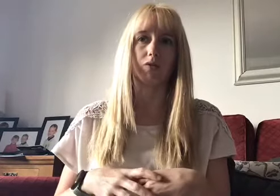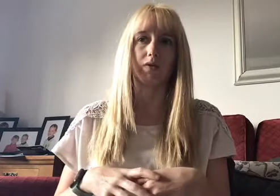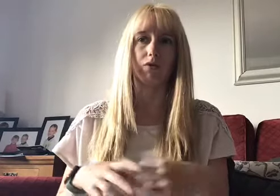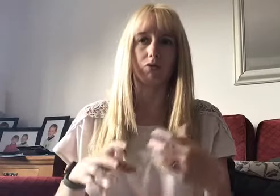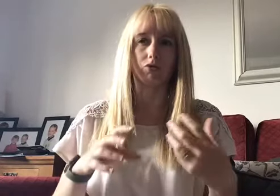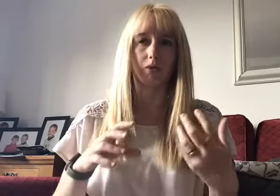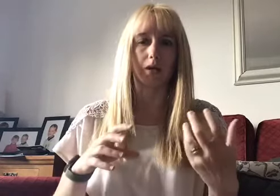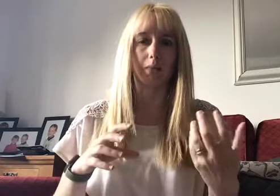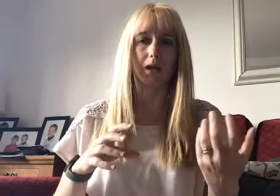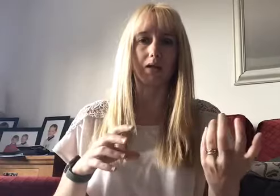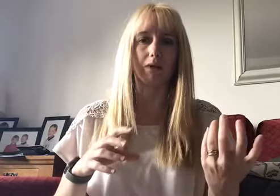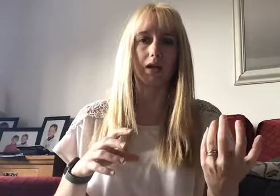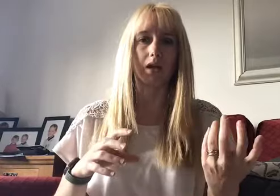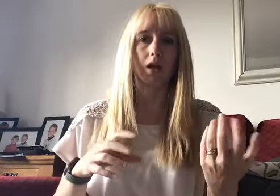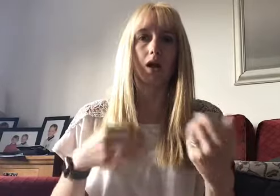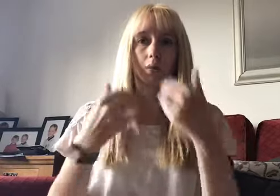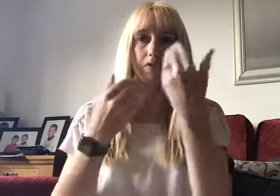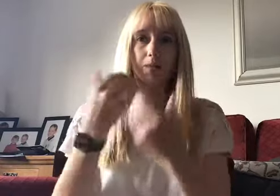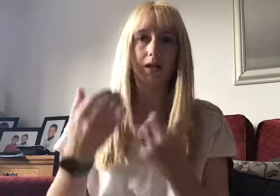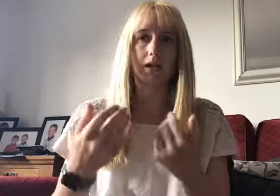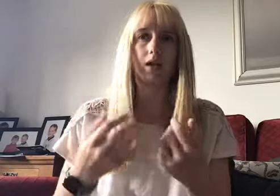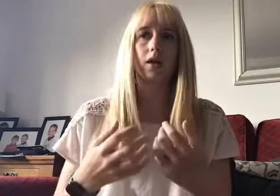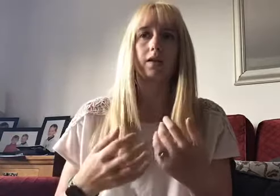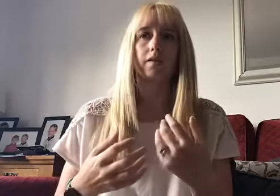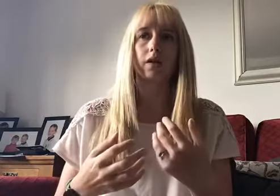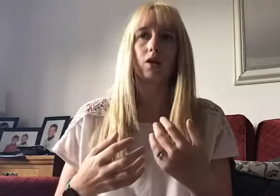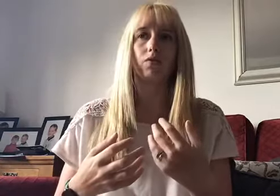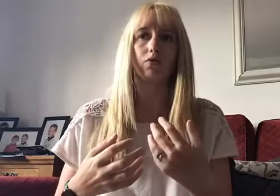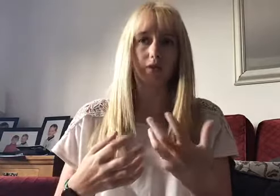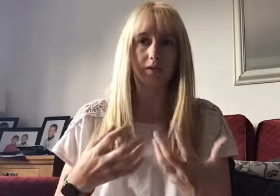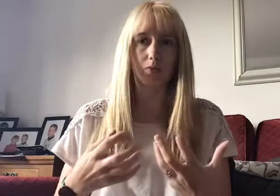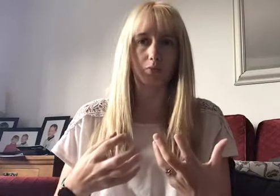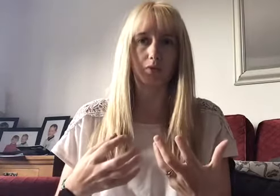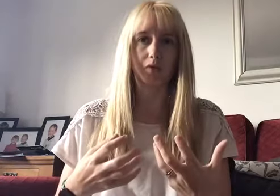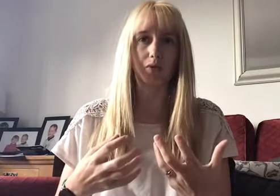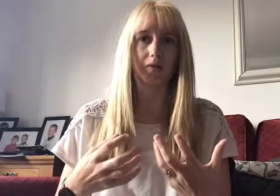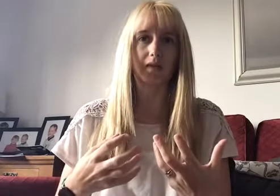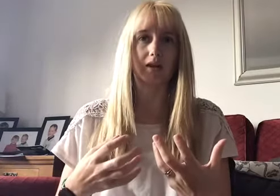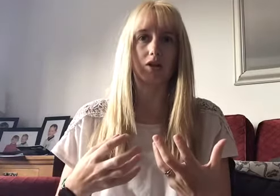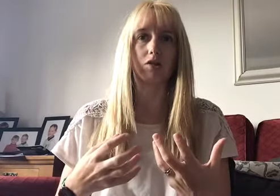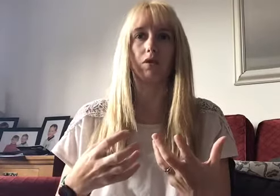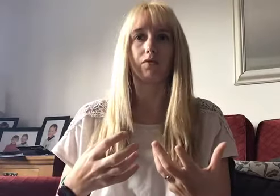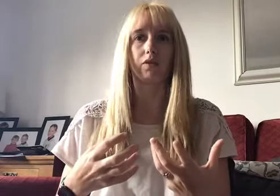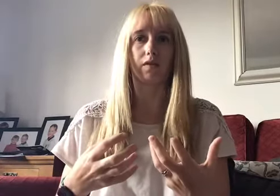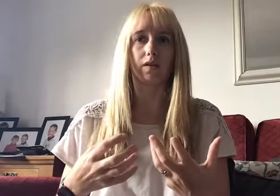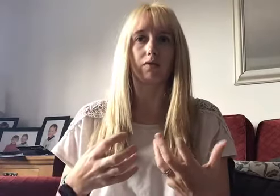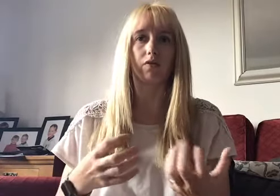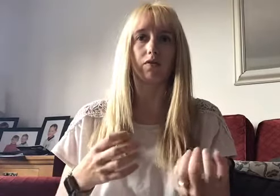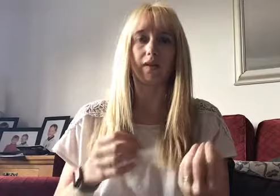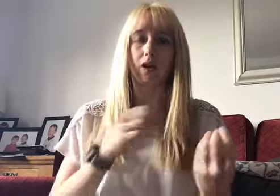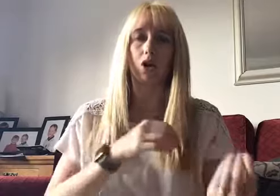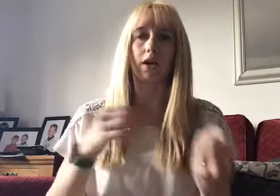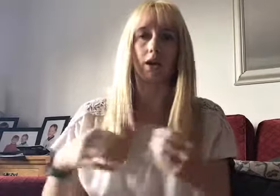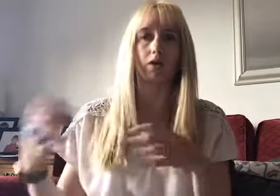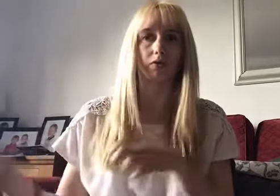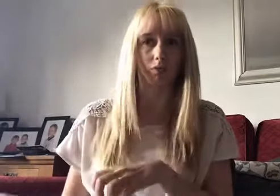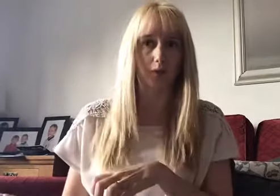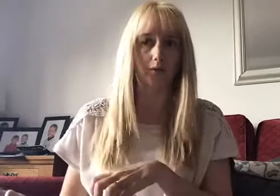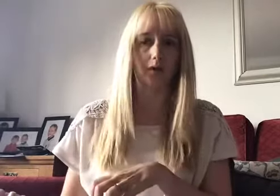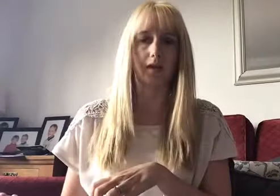you were doing maybe speaking. So for example, if you were saying that you love to do something, rather than saying I love whatever it is,